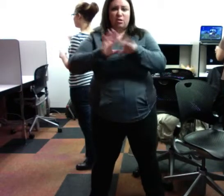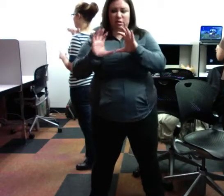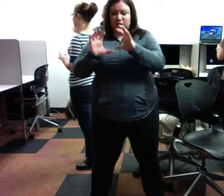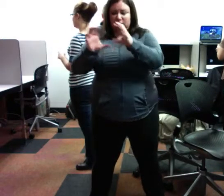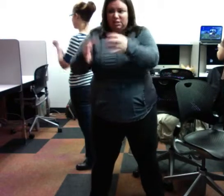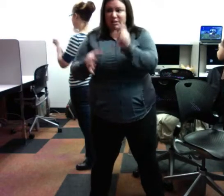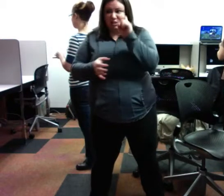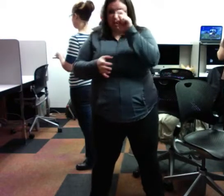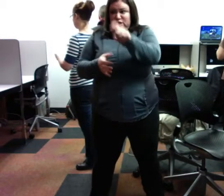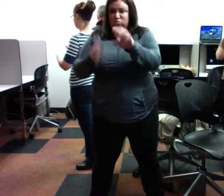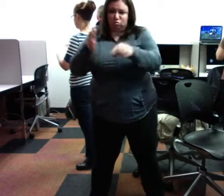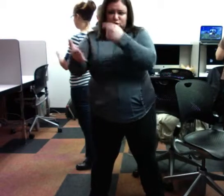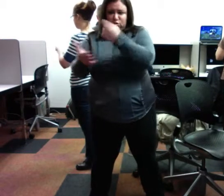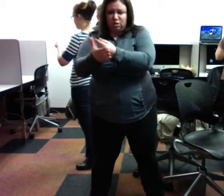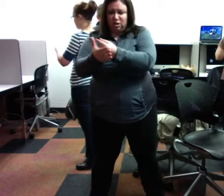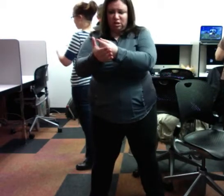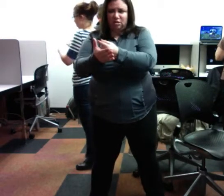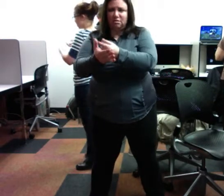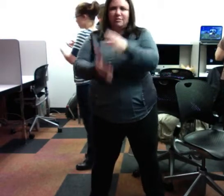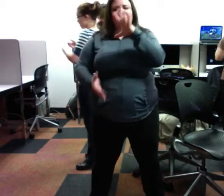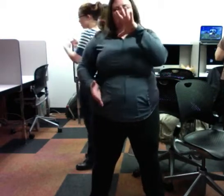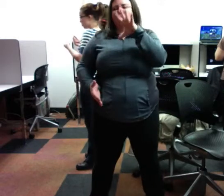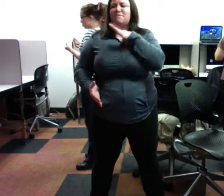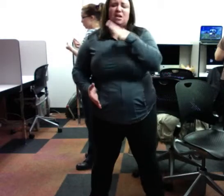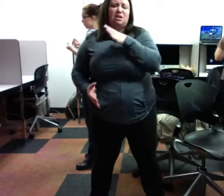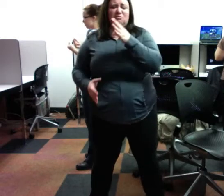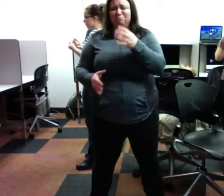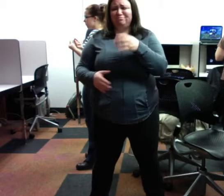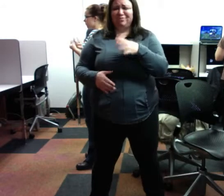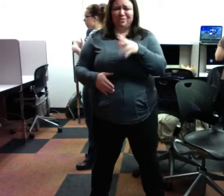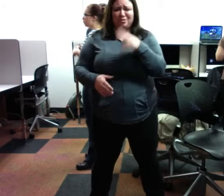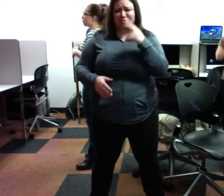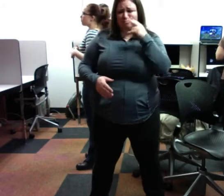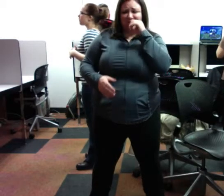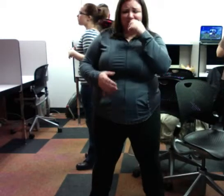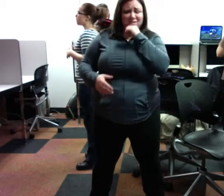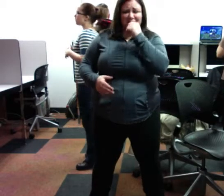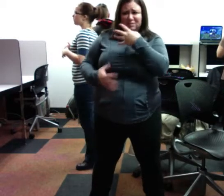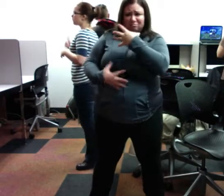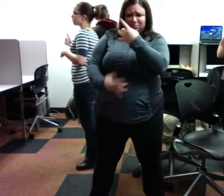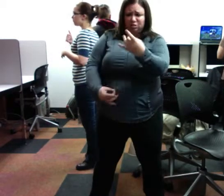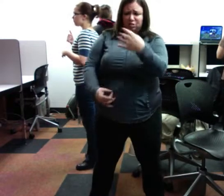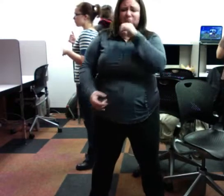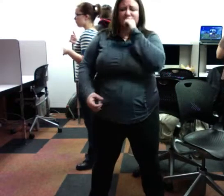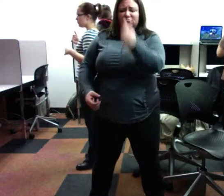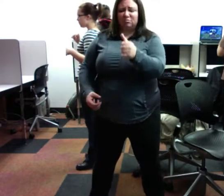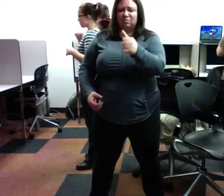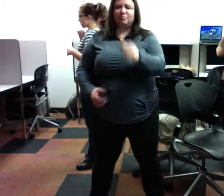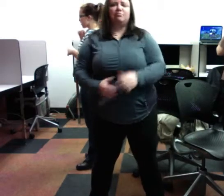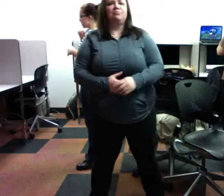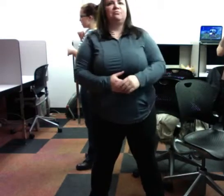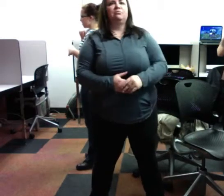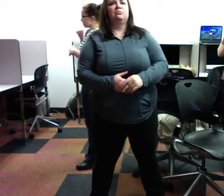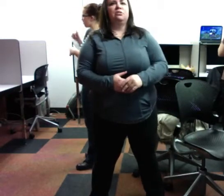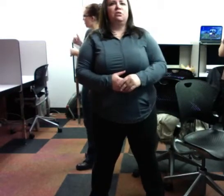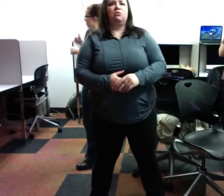and begin dropping in on the ones that looked far more interesting. It wasn't all romantic. I didn't have a dorm room,